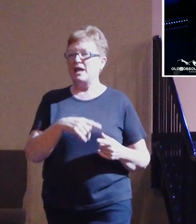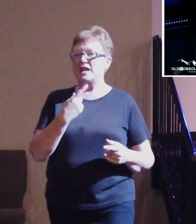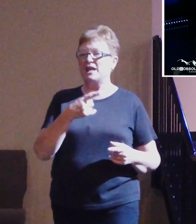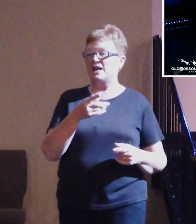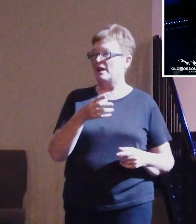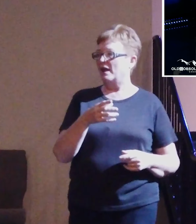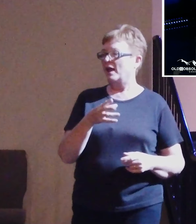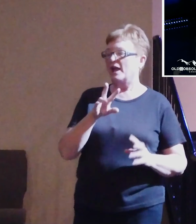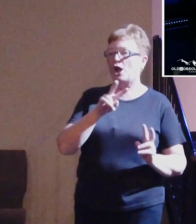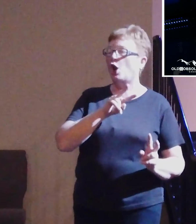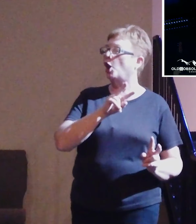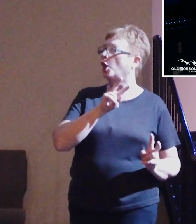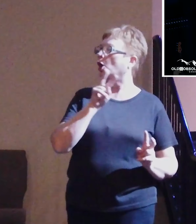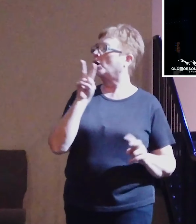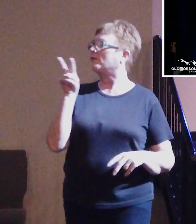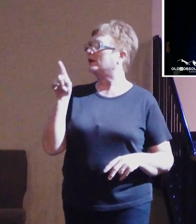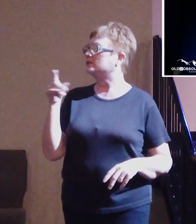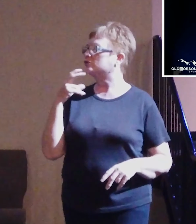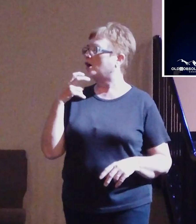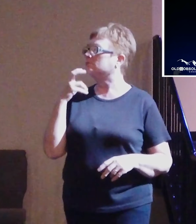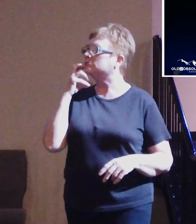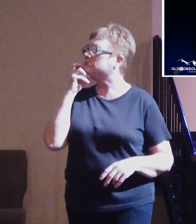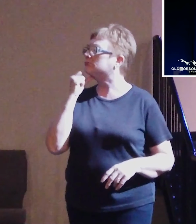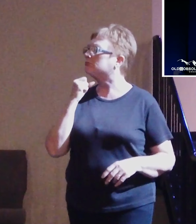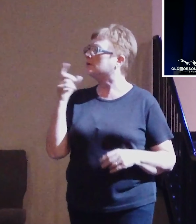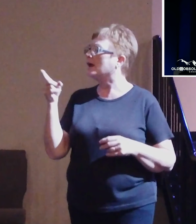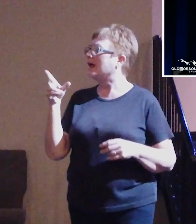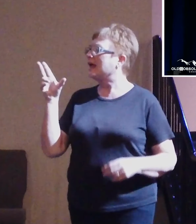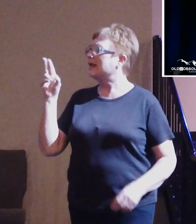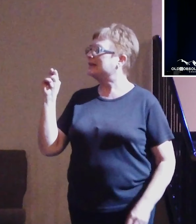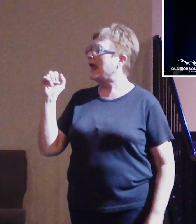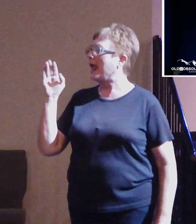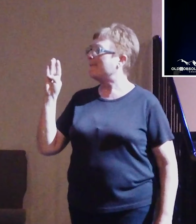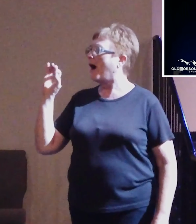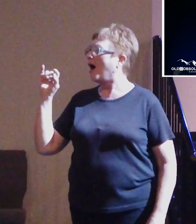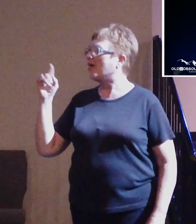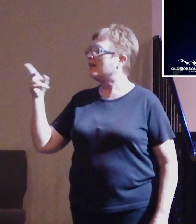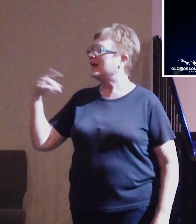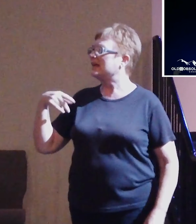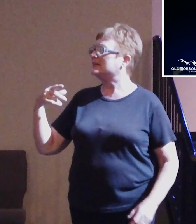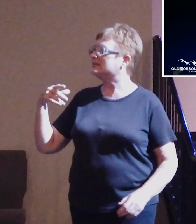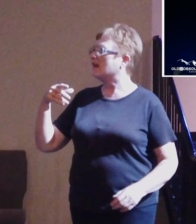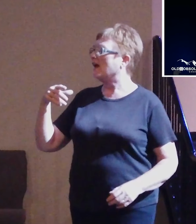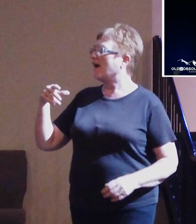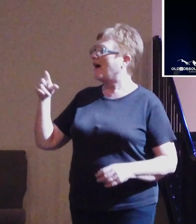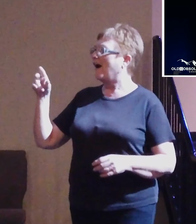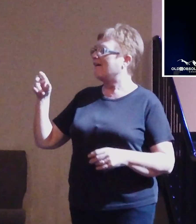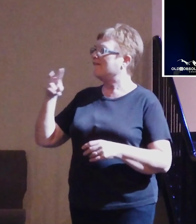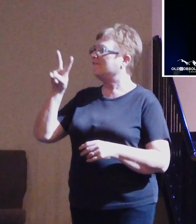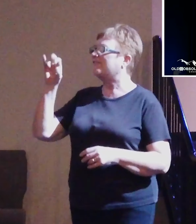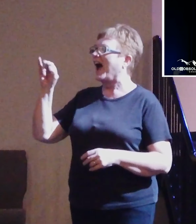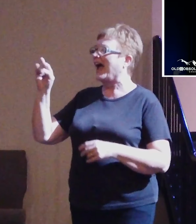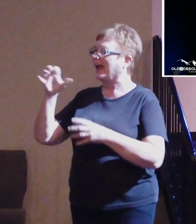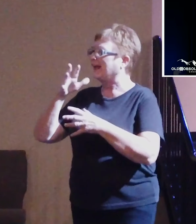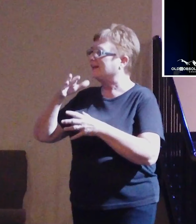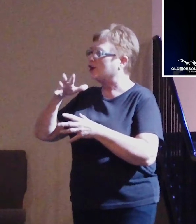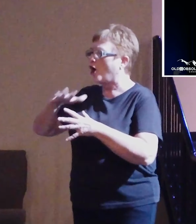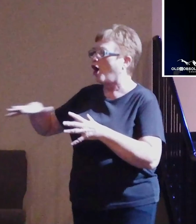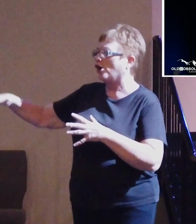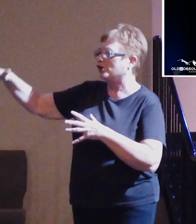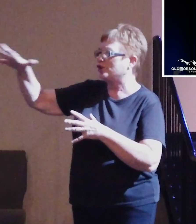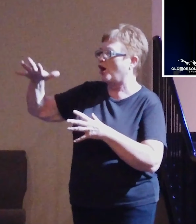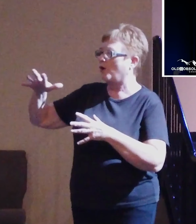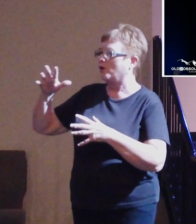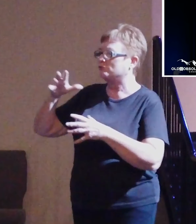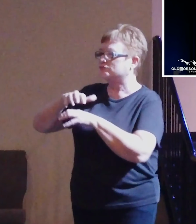to eyeball and covet Naboth's vineyard. And he went to Naboth, and he asked him